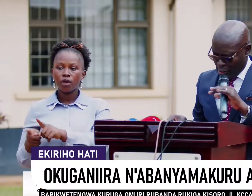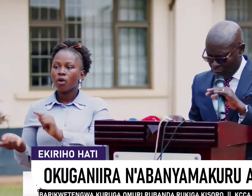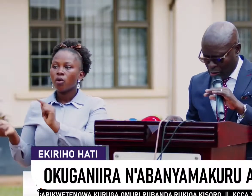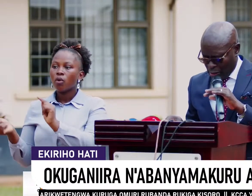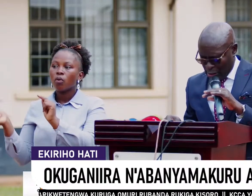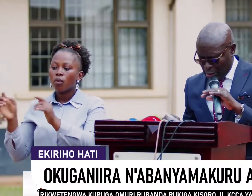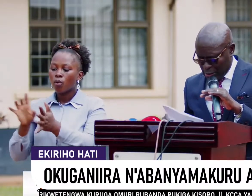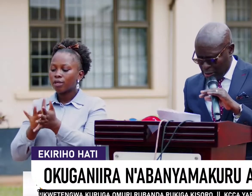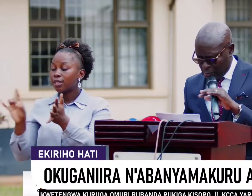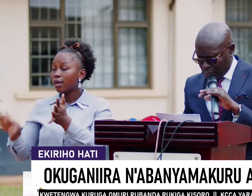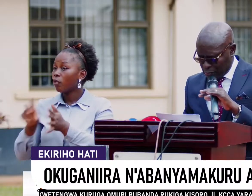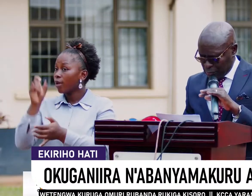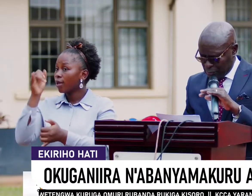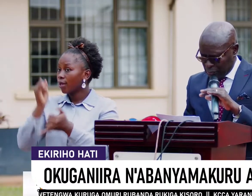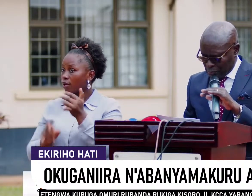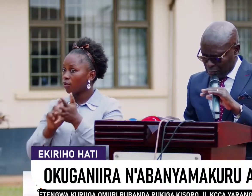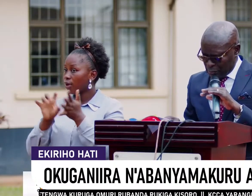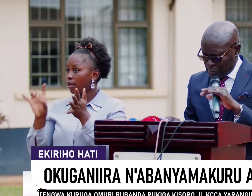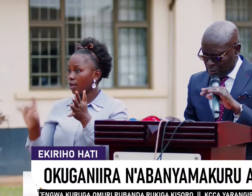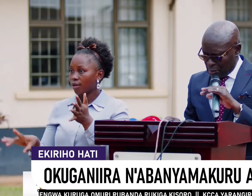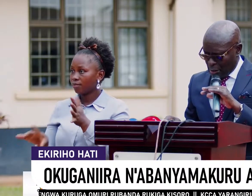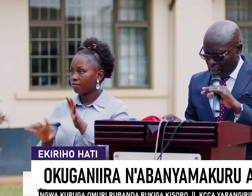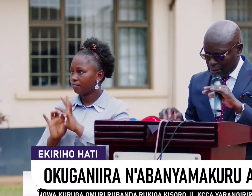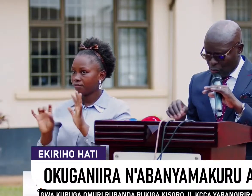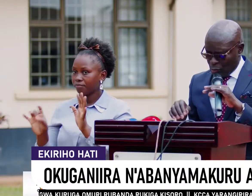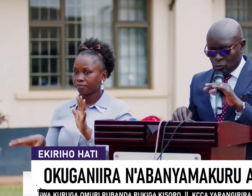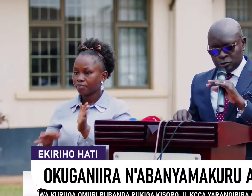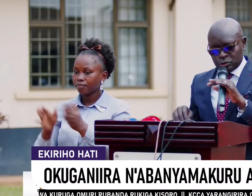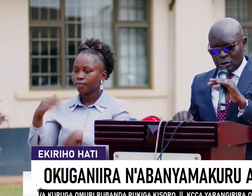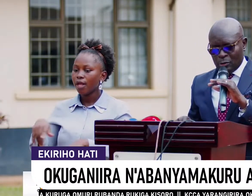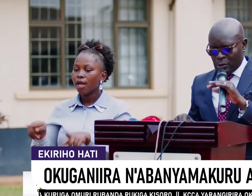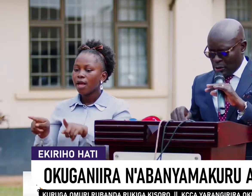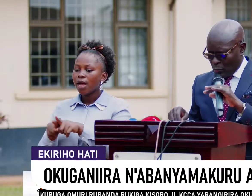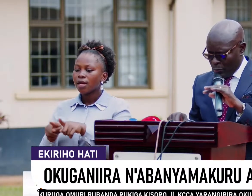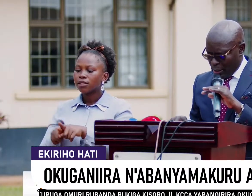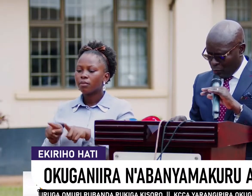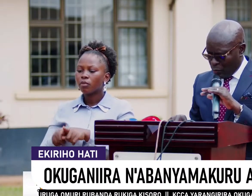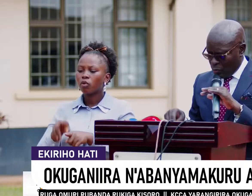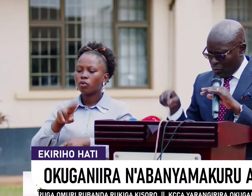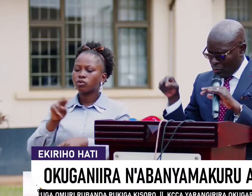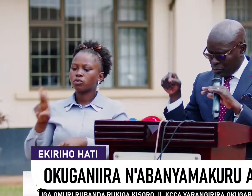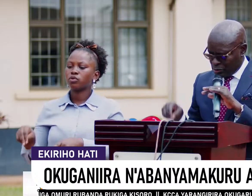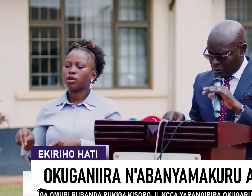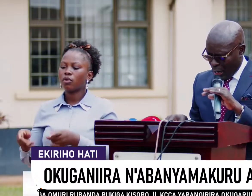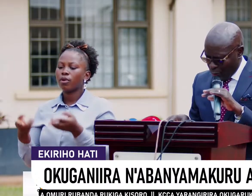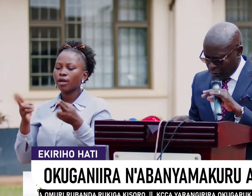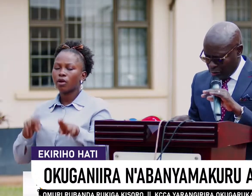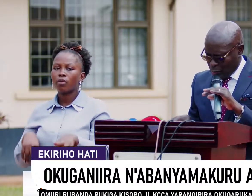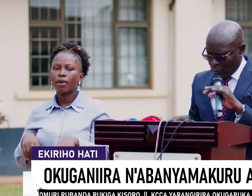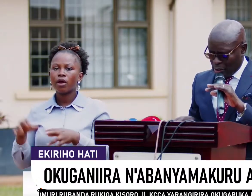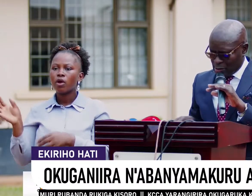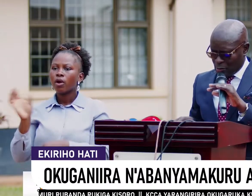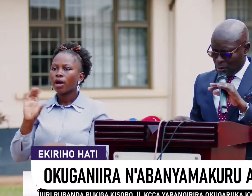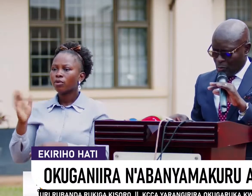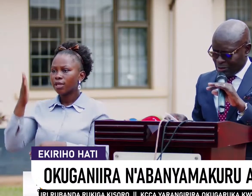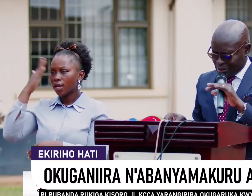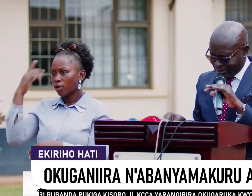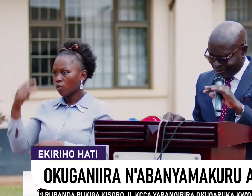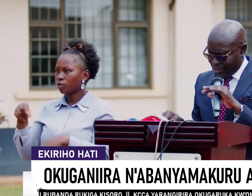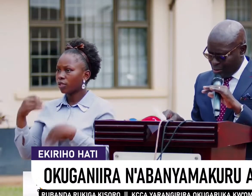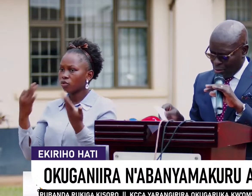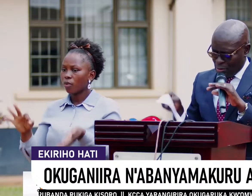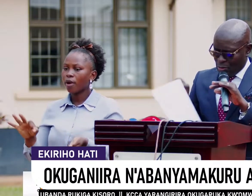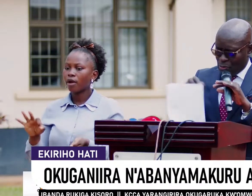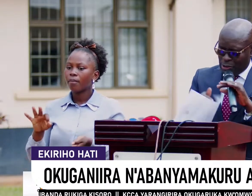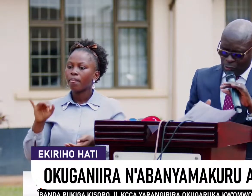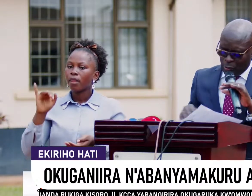ogyemu weekend nga teriimu. Ate kuno kusunsulamu kugenda kubeera ku county headquarters oba ku